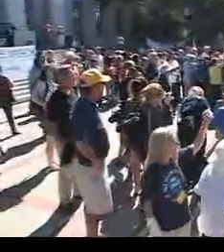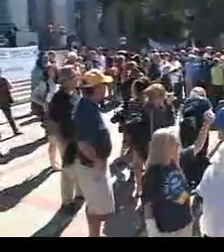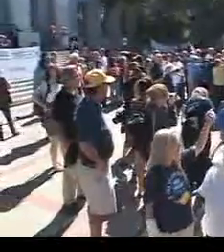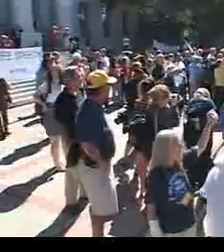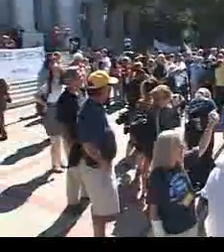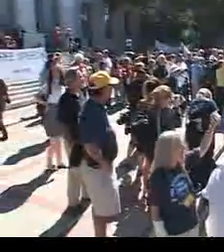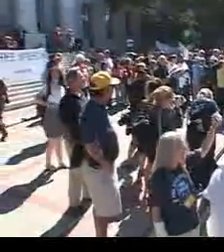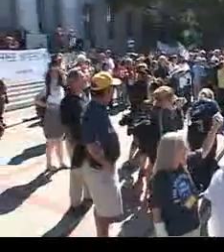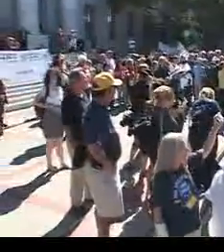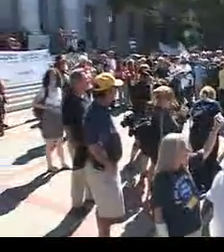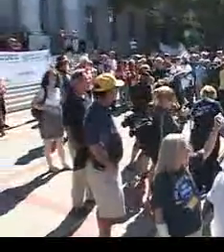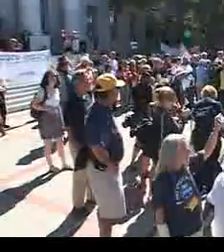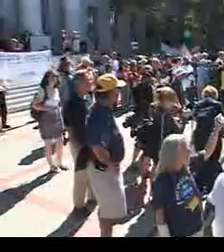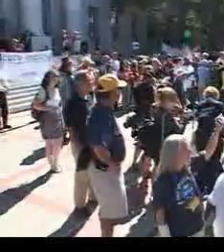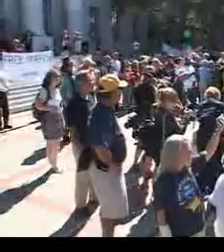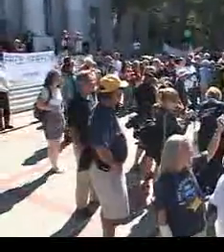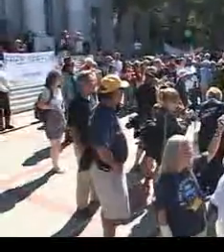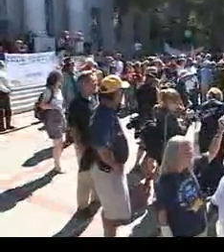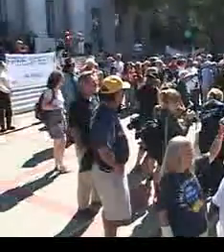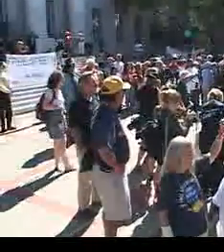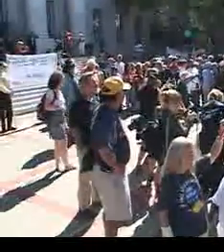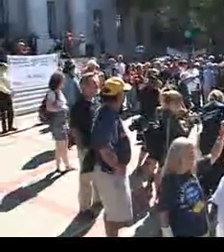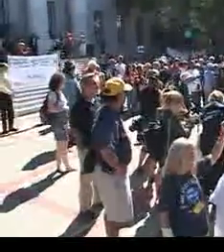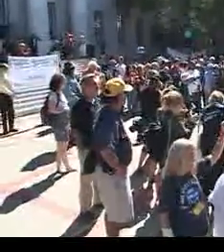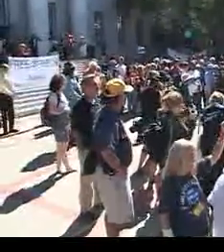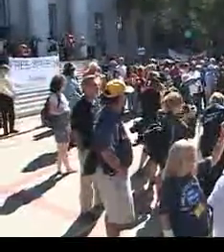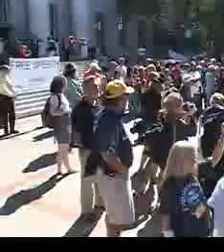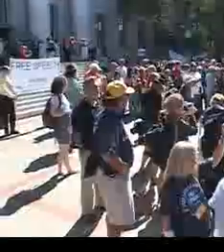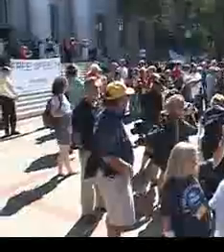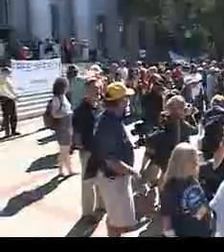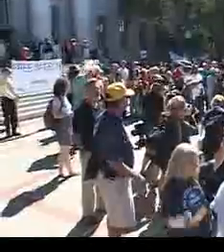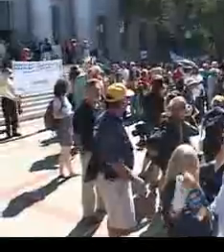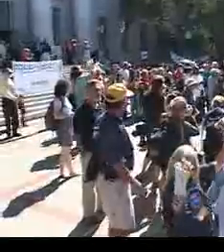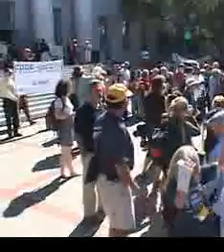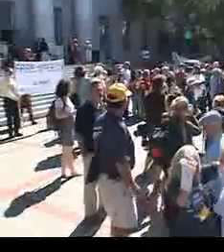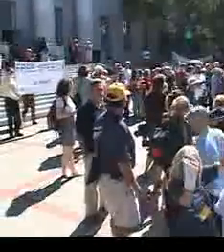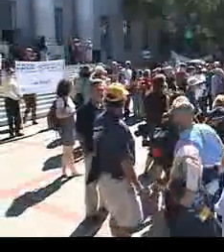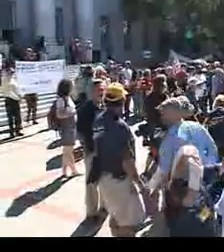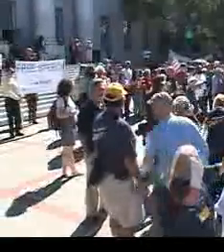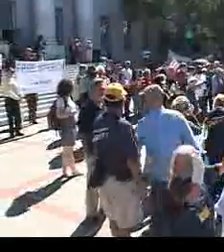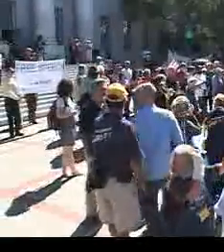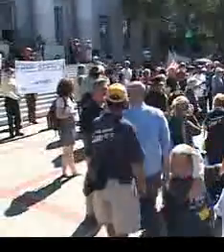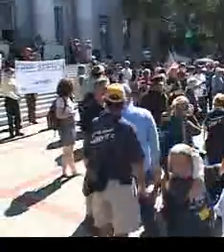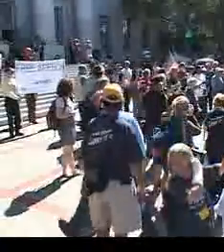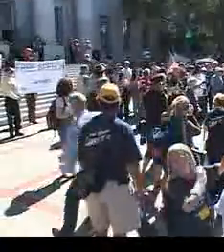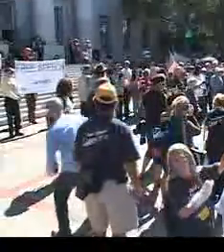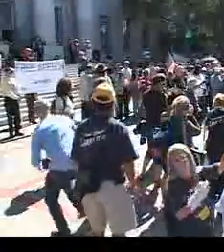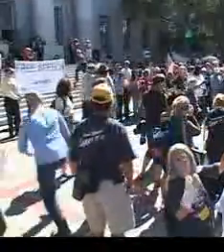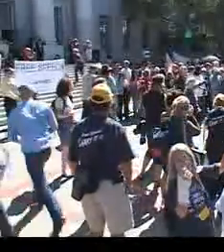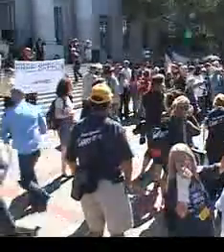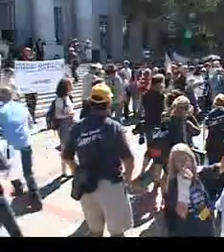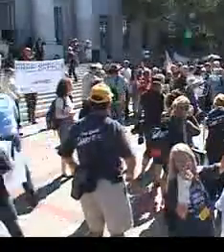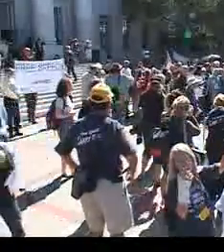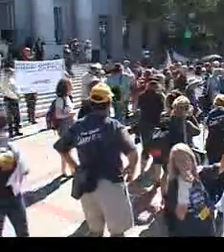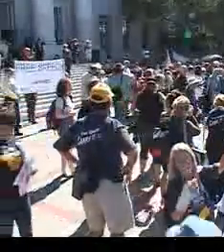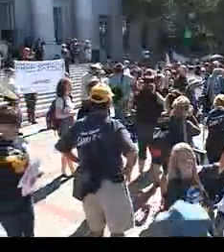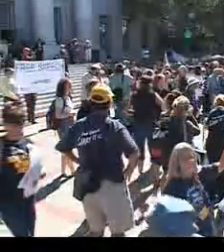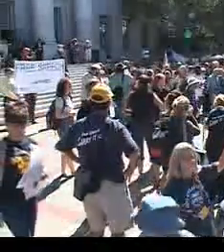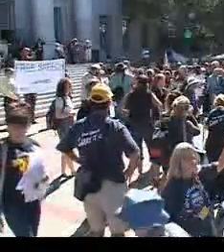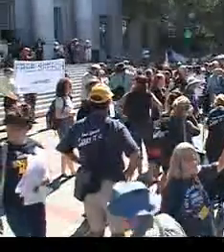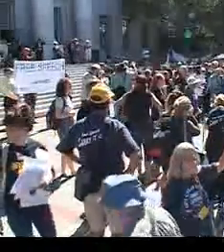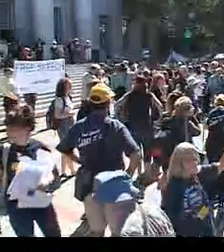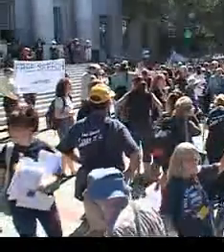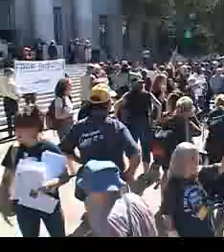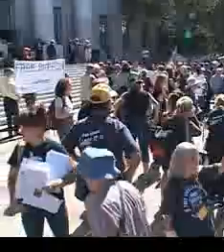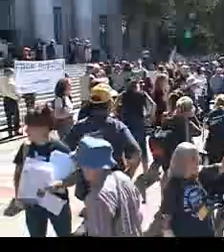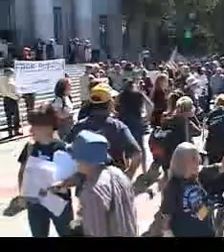Okay, the students in 1964 fought the administration nonviolently with